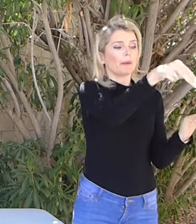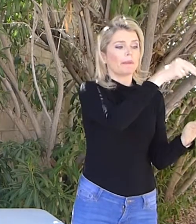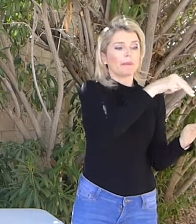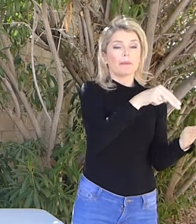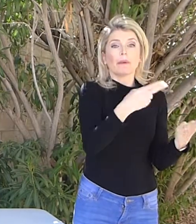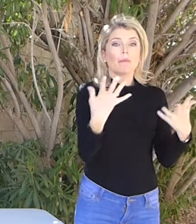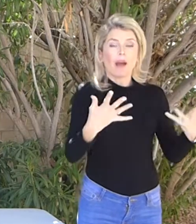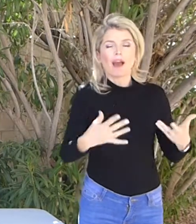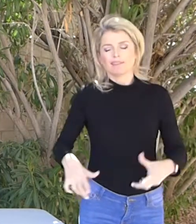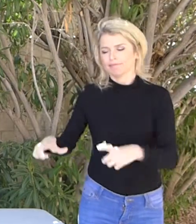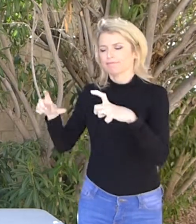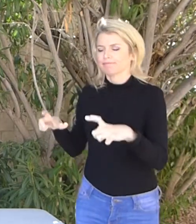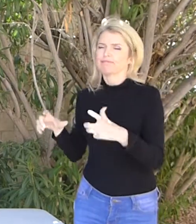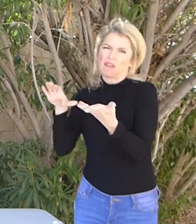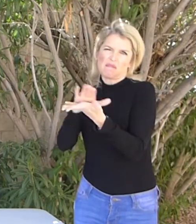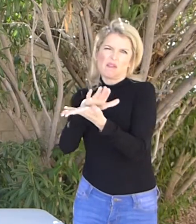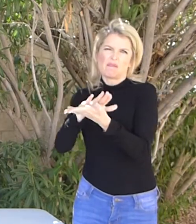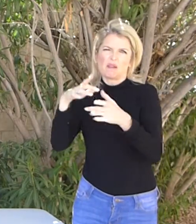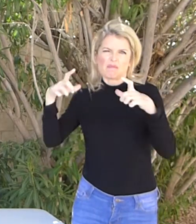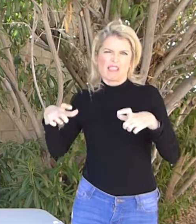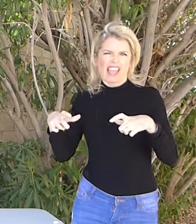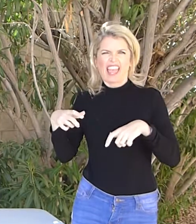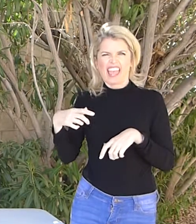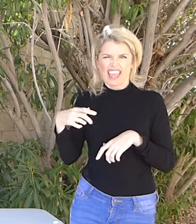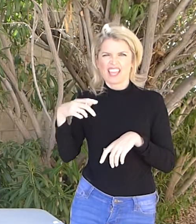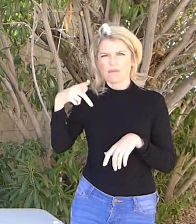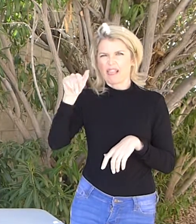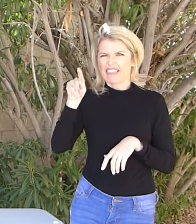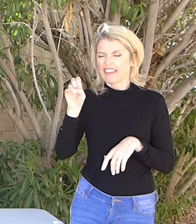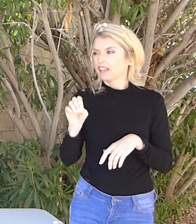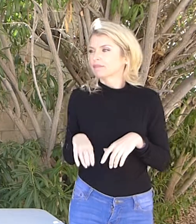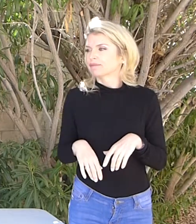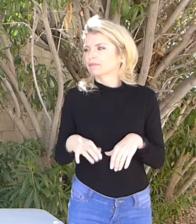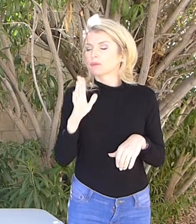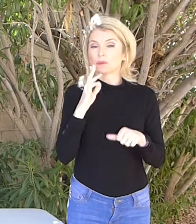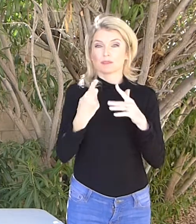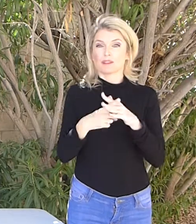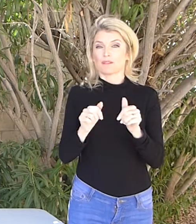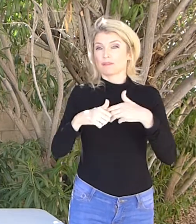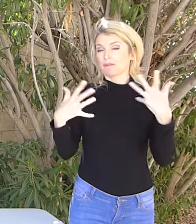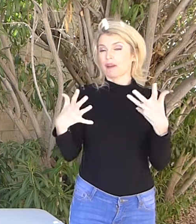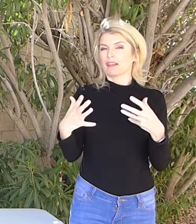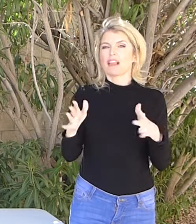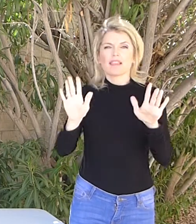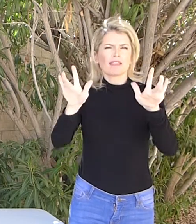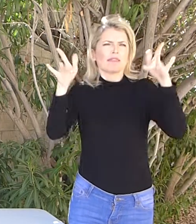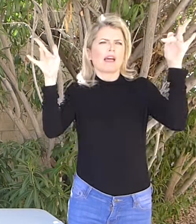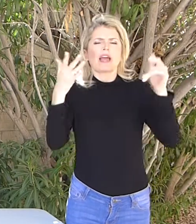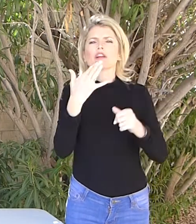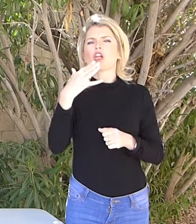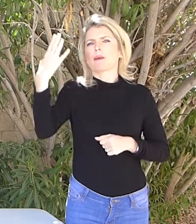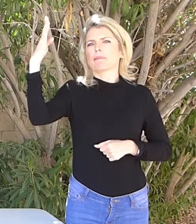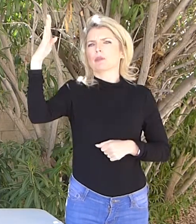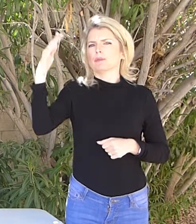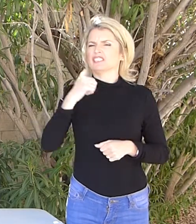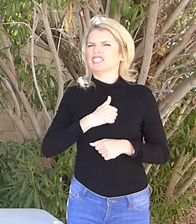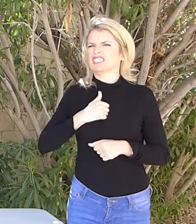paper plates. We're going to start in the middle with our pale blue. Sorry,